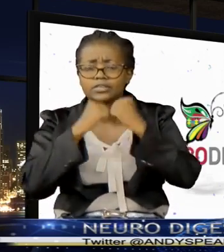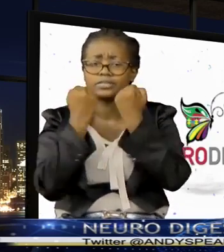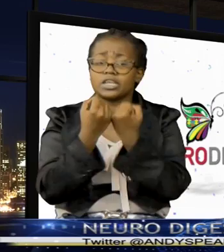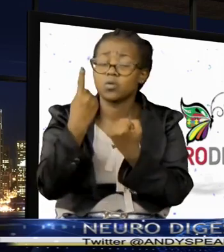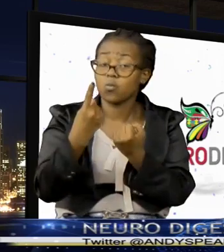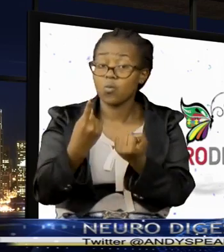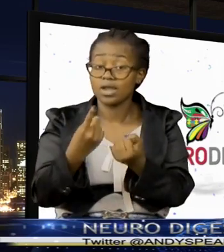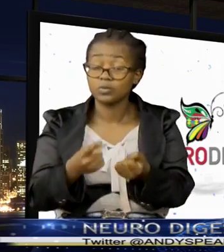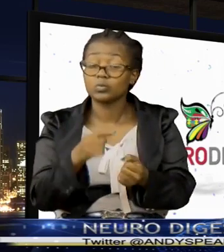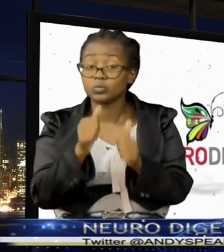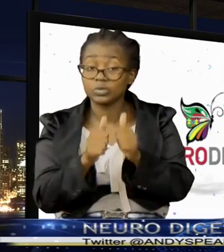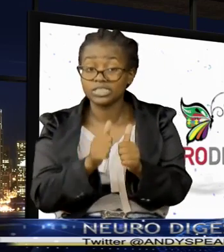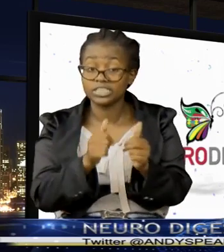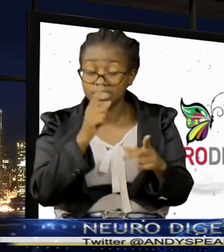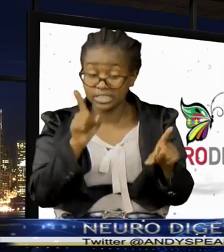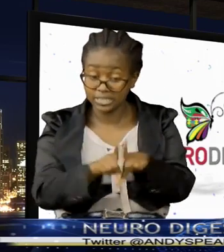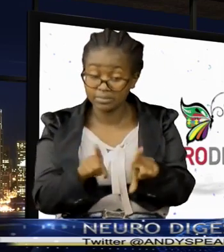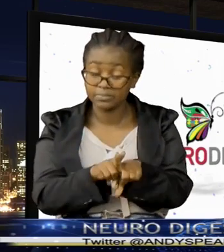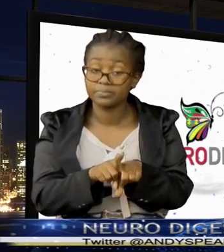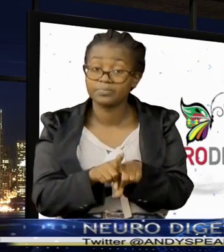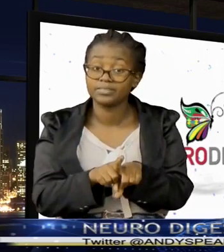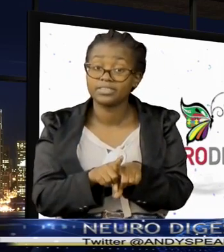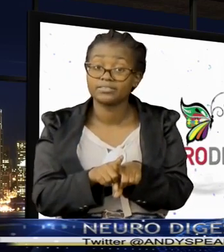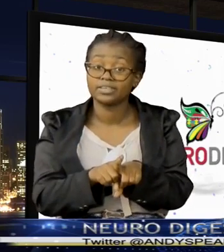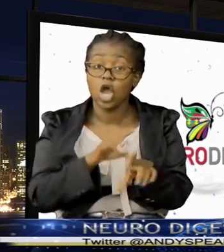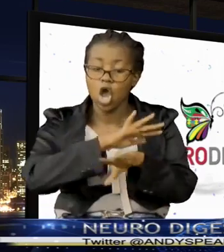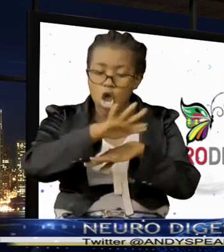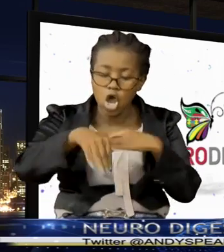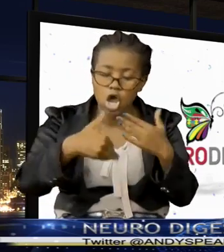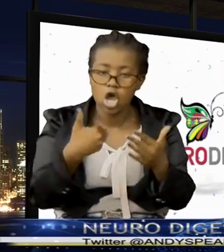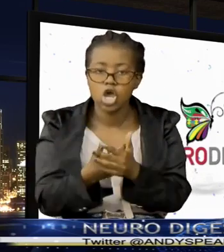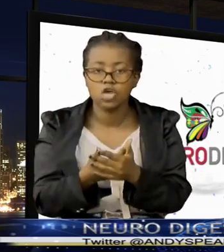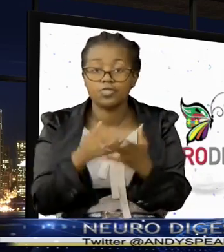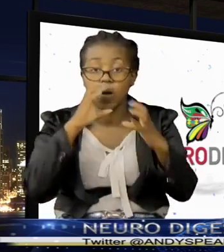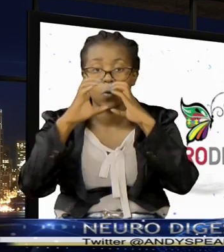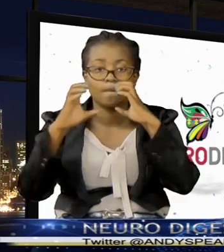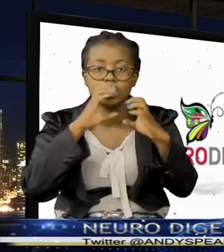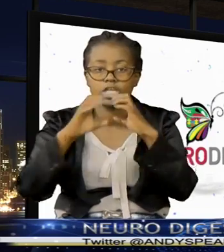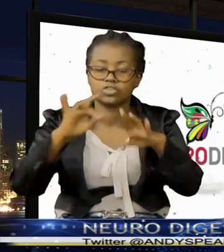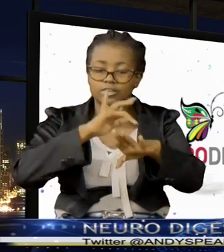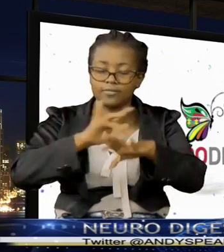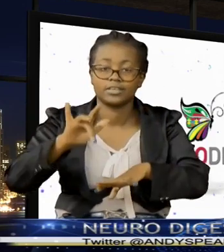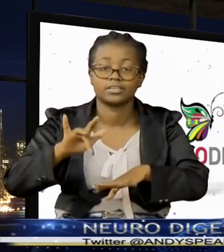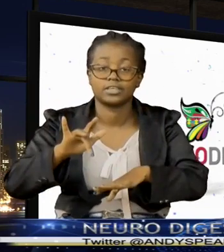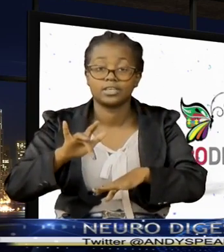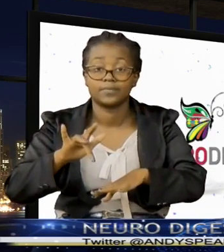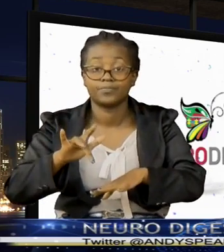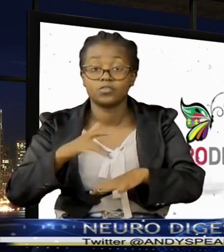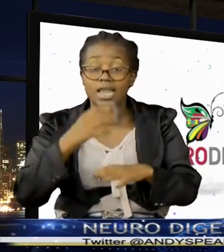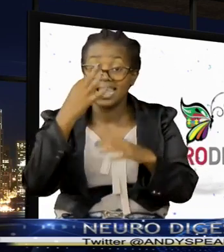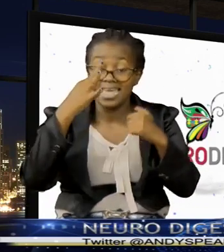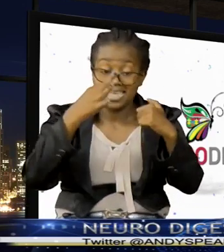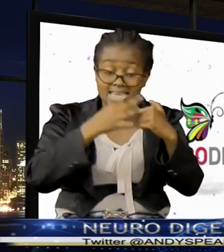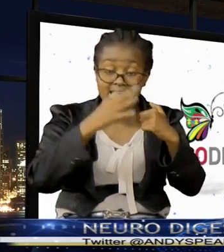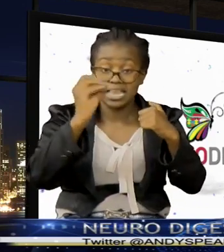one common factor in all these neurodiverse is the fact that all of them, their communication is affected. You will find